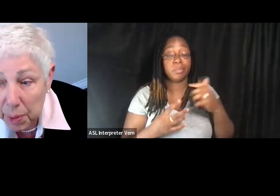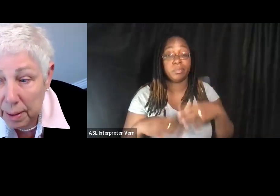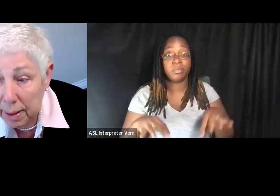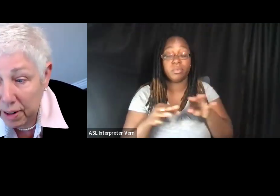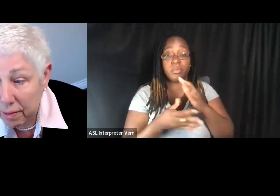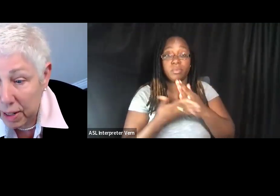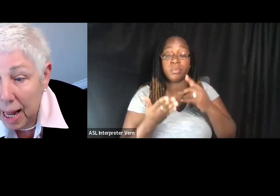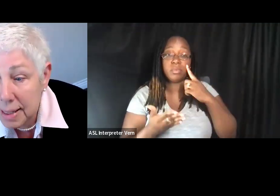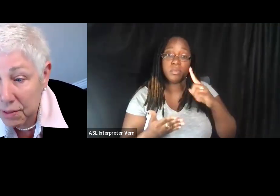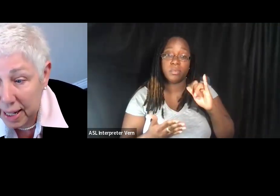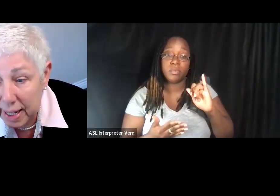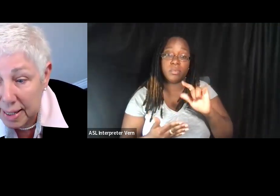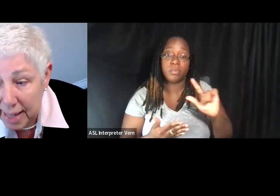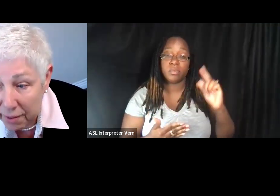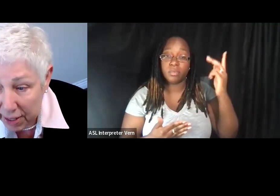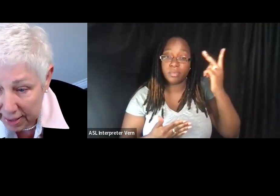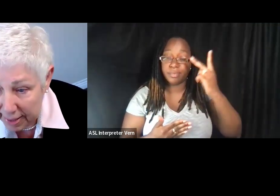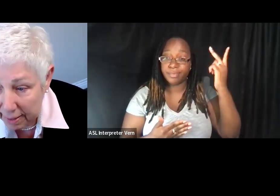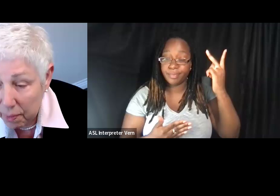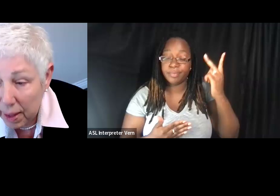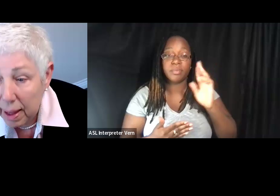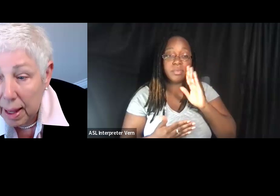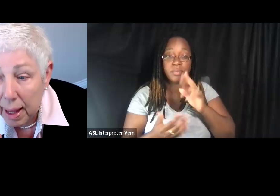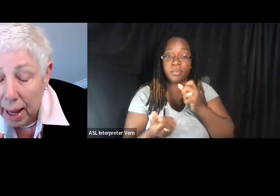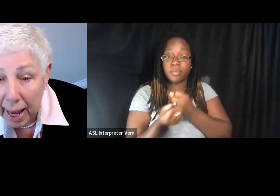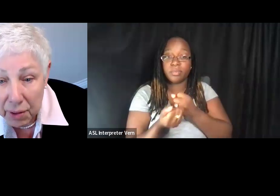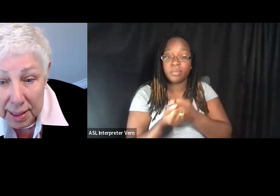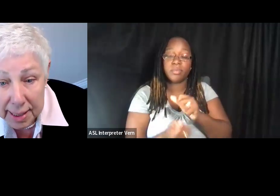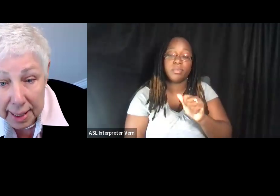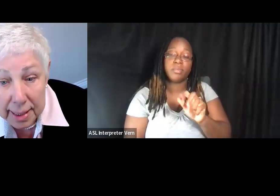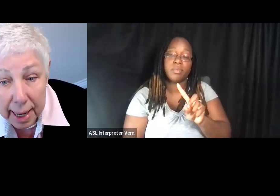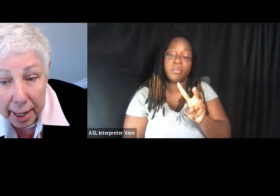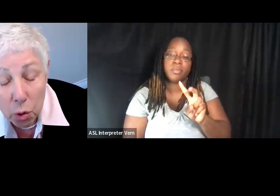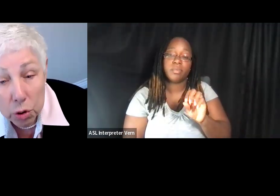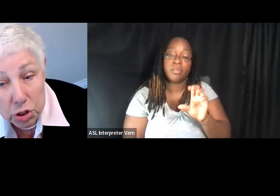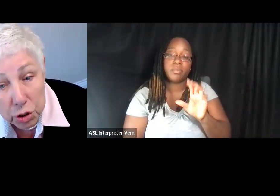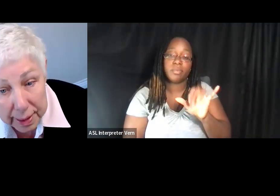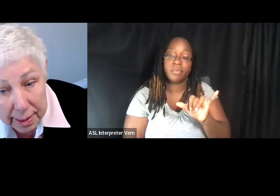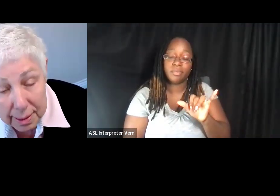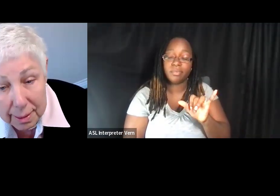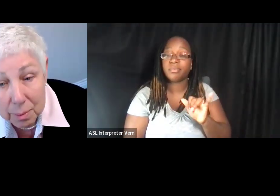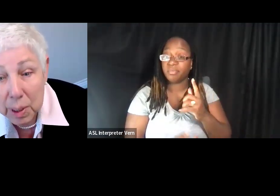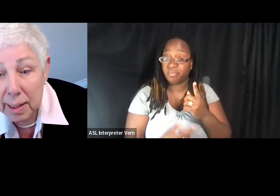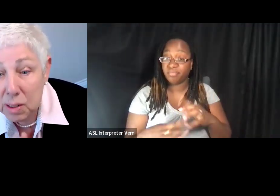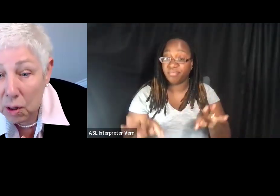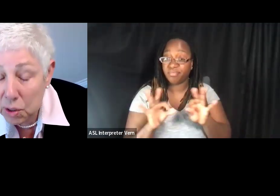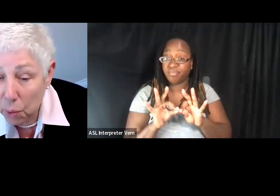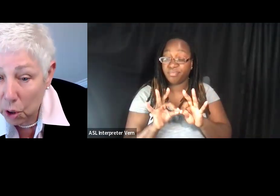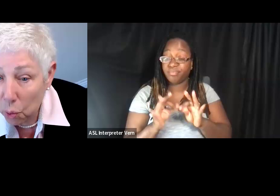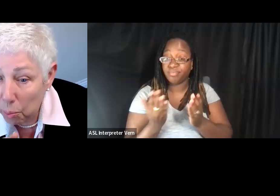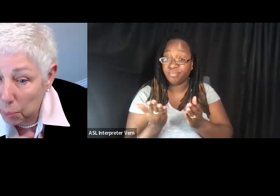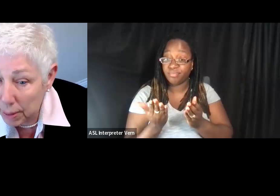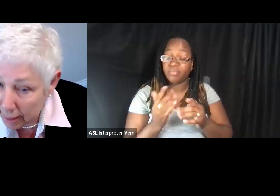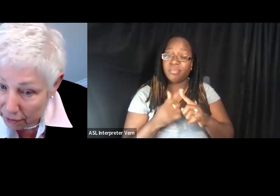of the independent living philosophy is advocacy. Advocacy is a core service, but it is